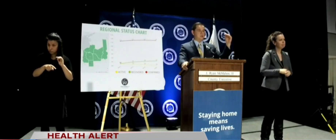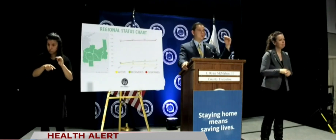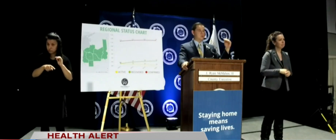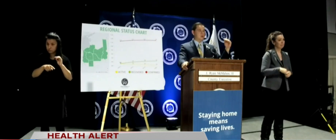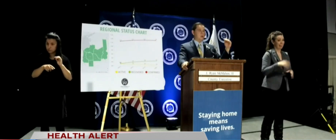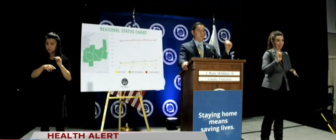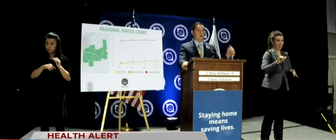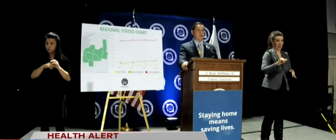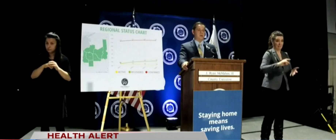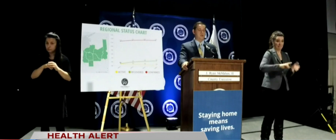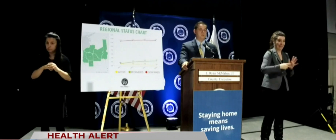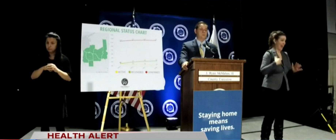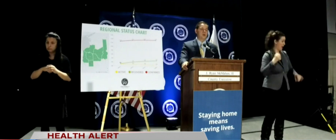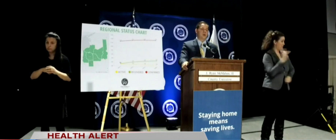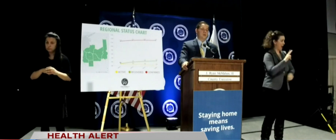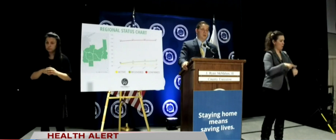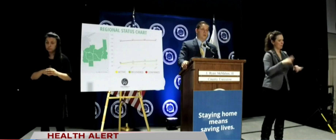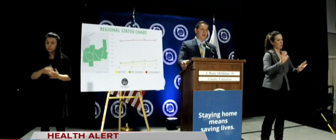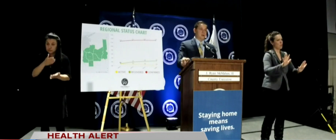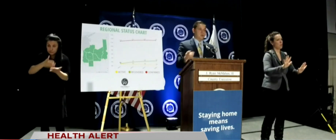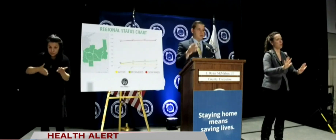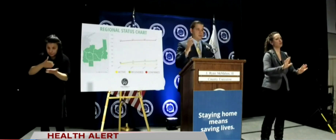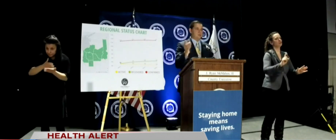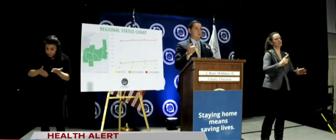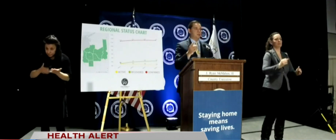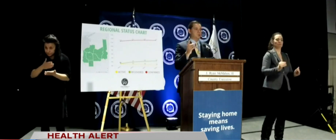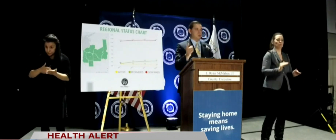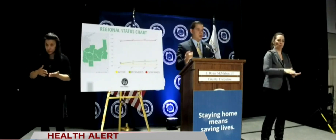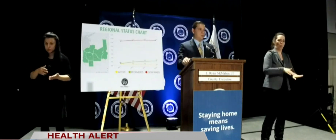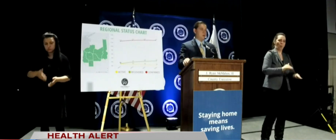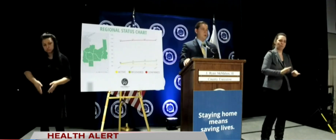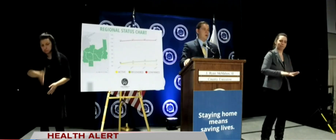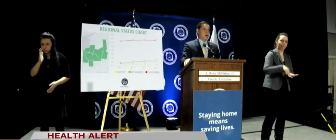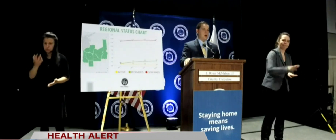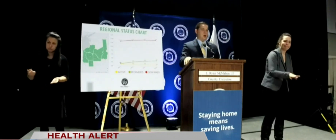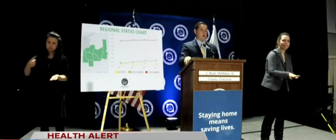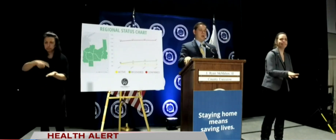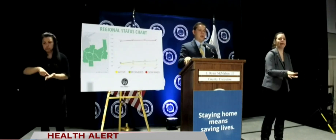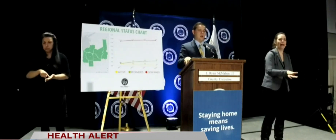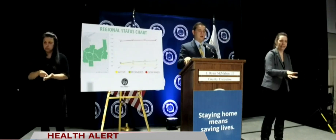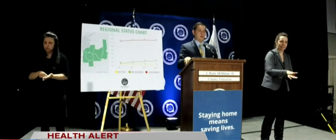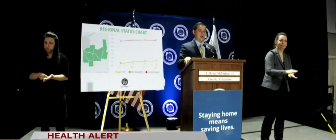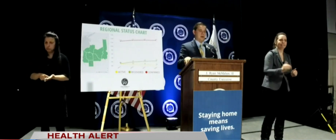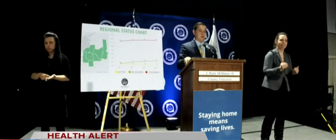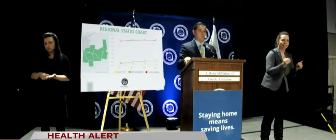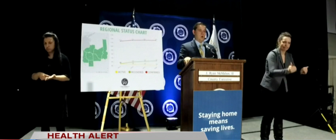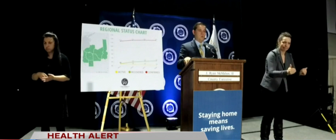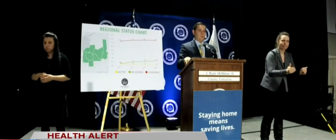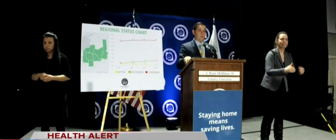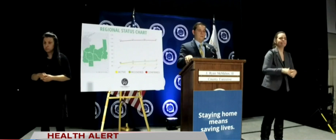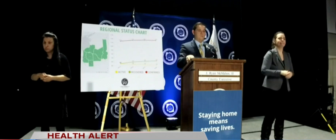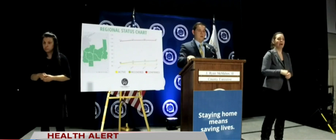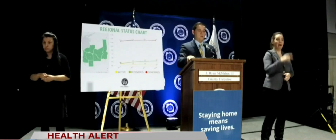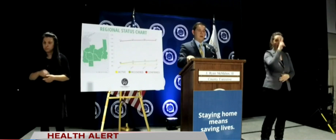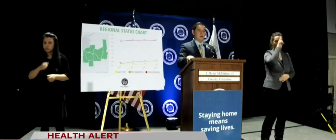That's loosening up a regulation. There's other regulations that can be loosened up and that